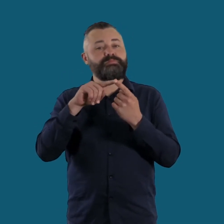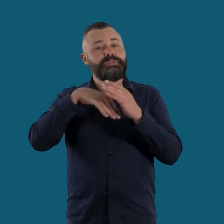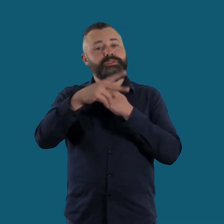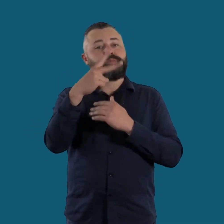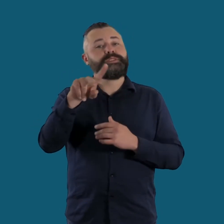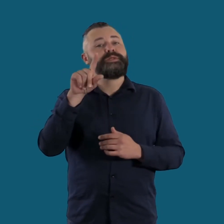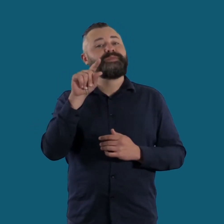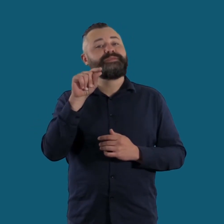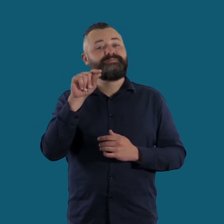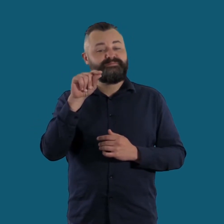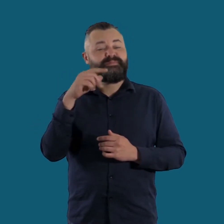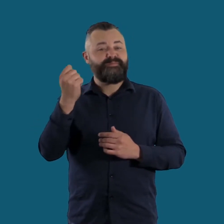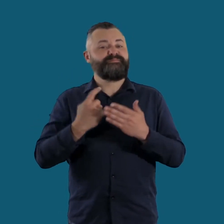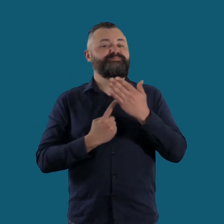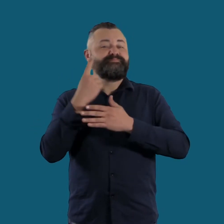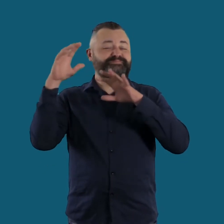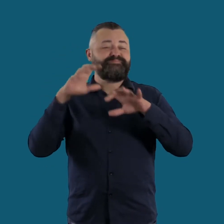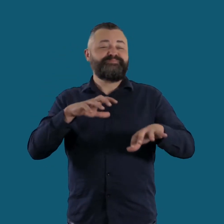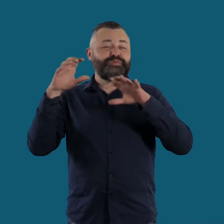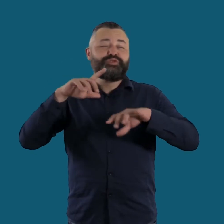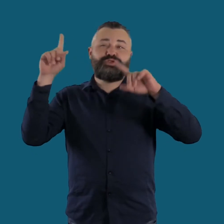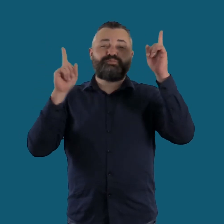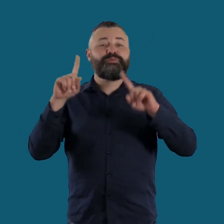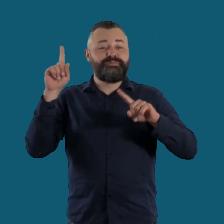For example, in 2011 there was a storm surge in Trentham, Victoria.